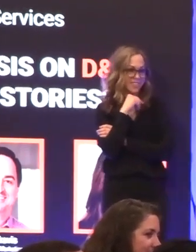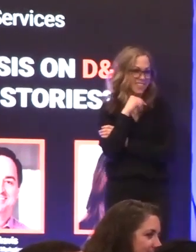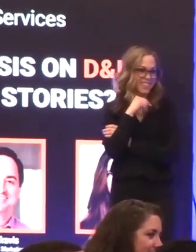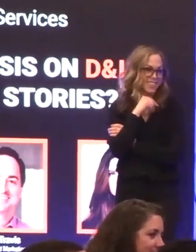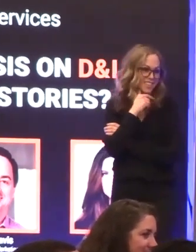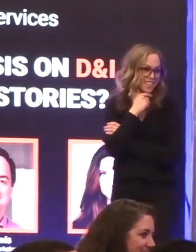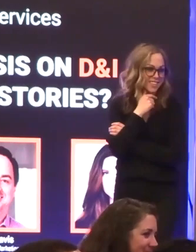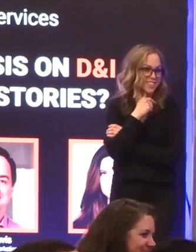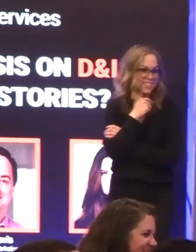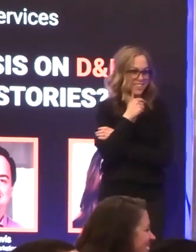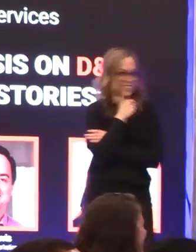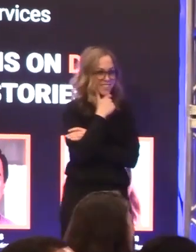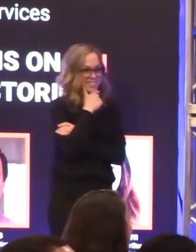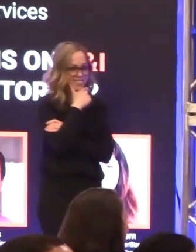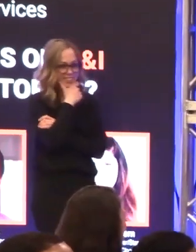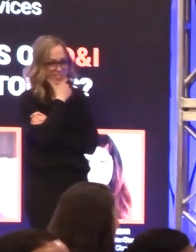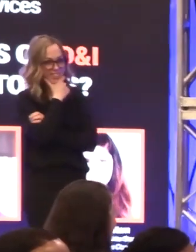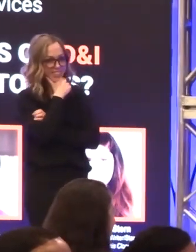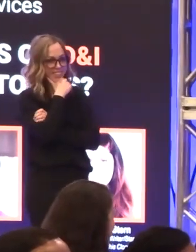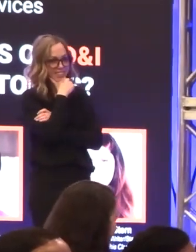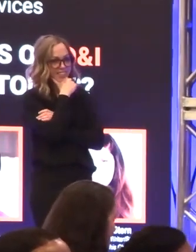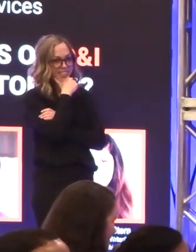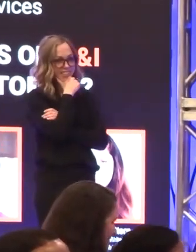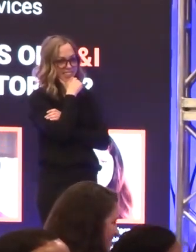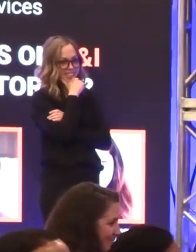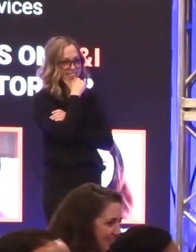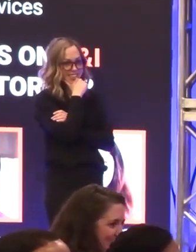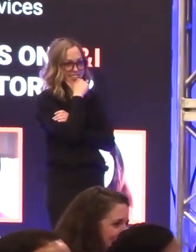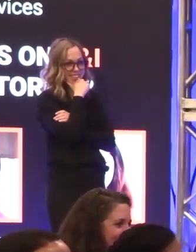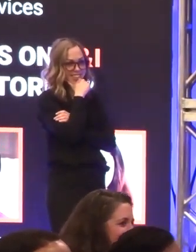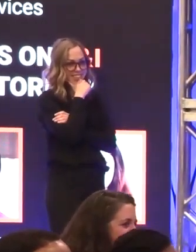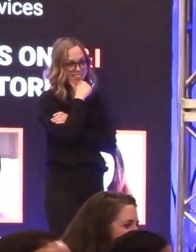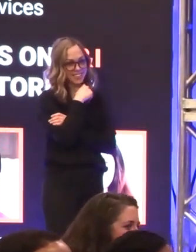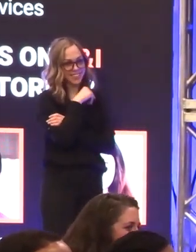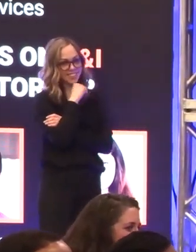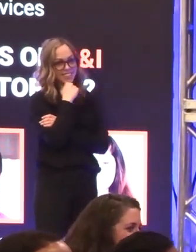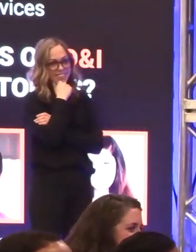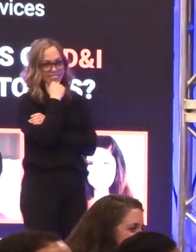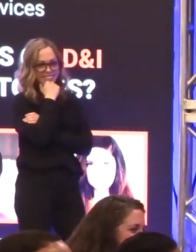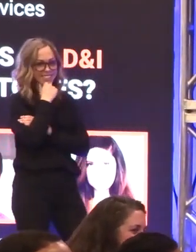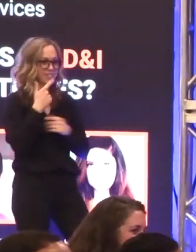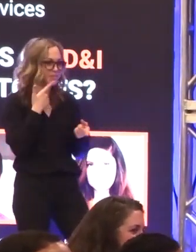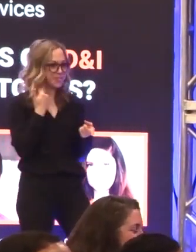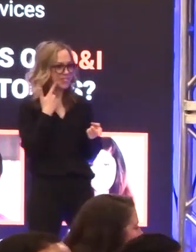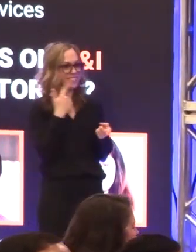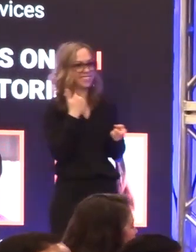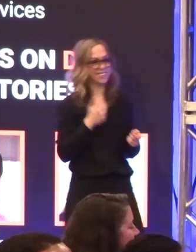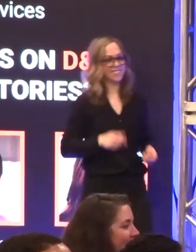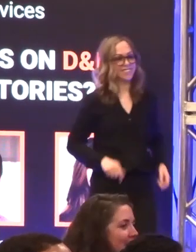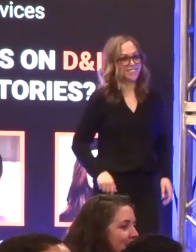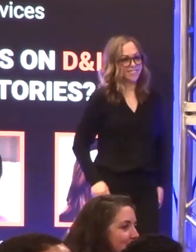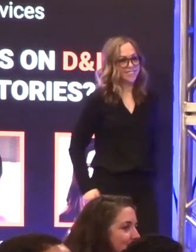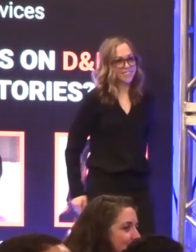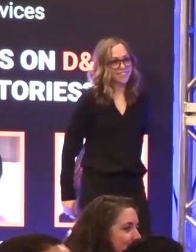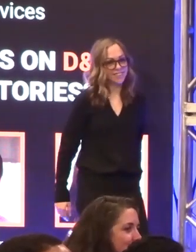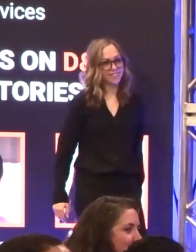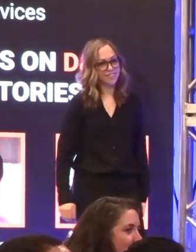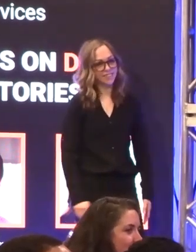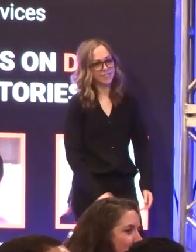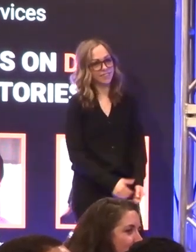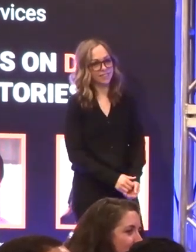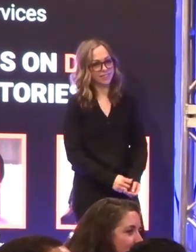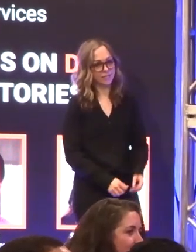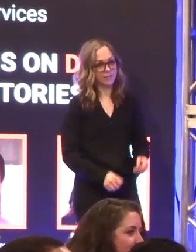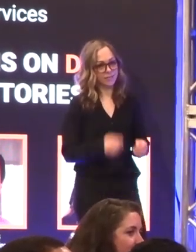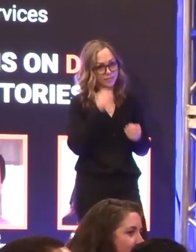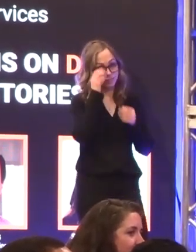locally, and I'm deaf. I'm so excited to see all of you. Yeah, I'm excited to see you too. So one question that I have,